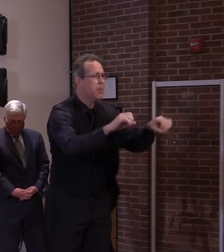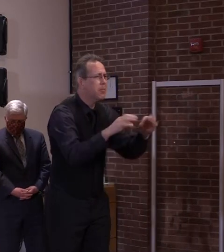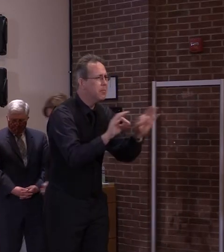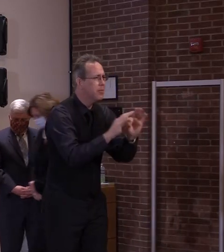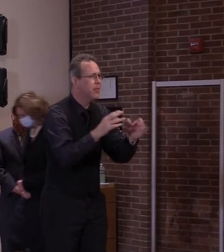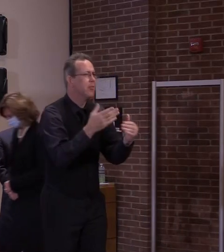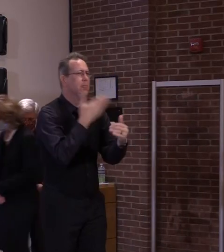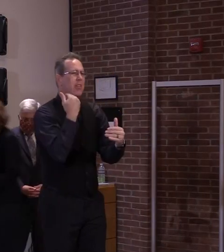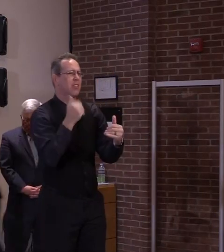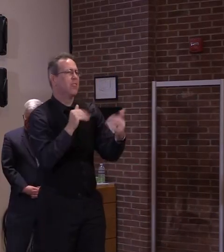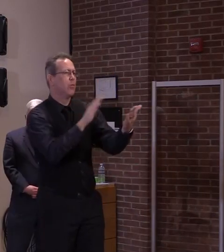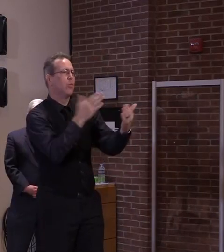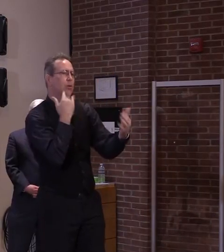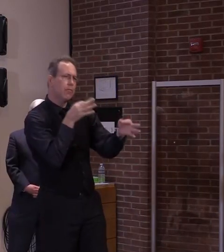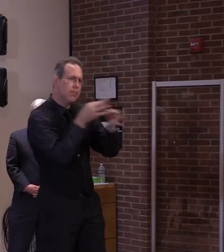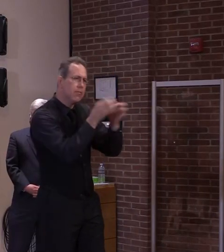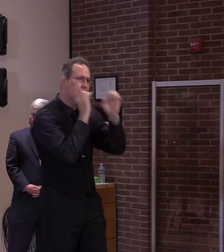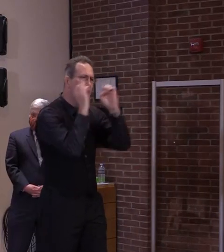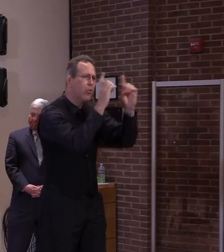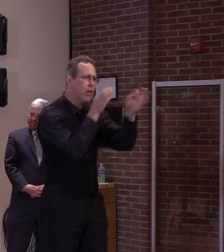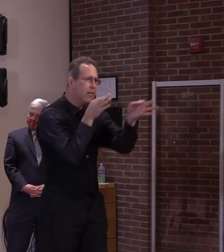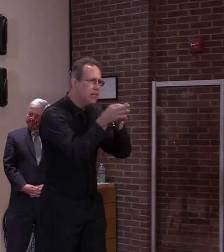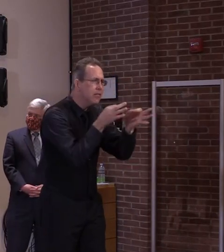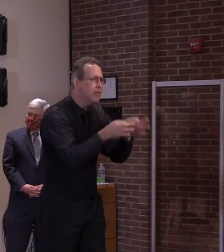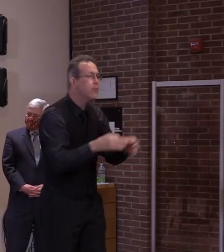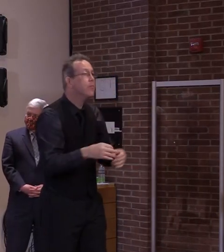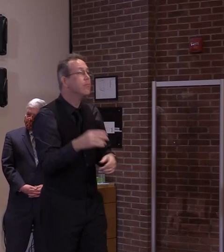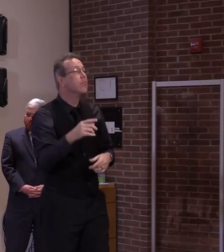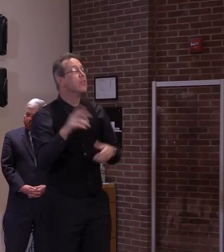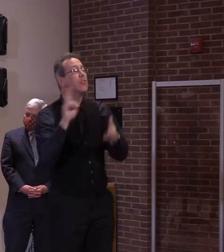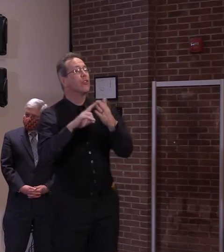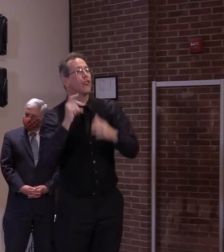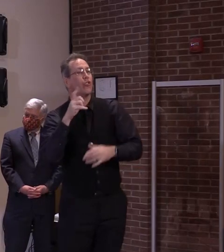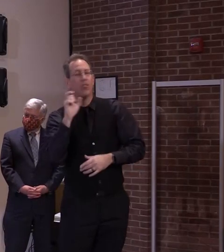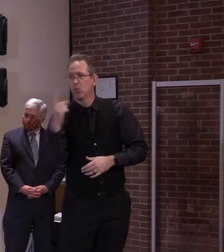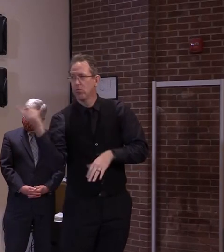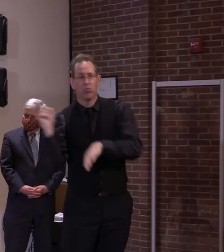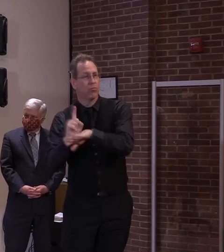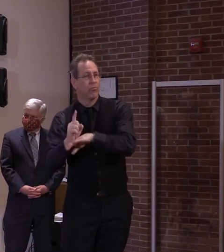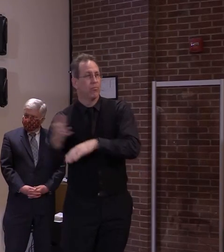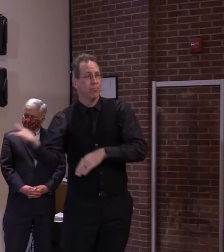Secretary Curley, because she had her webinar last night, probably that came up.